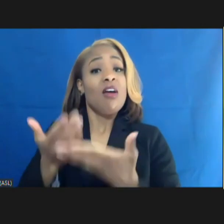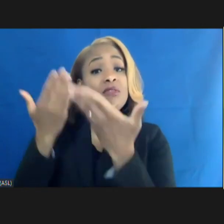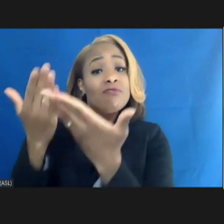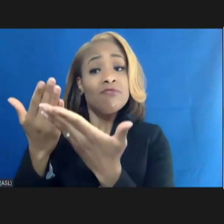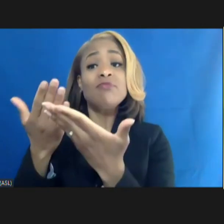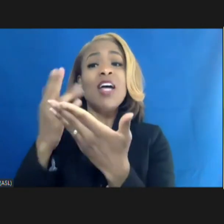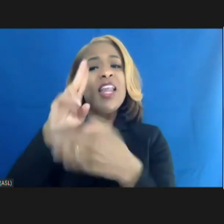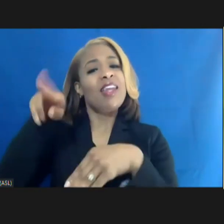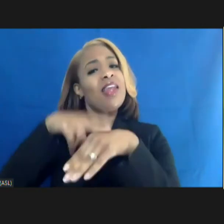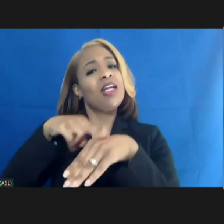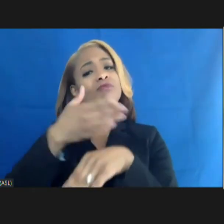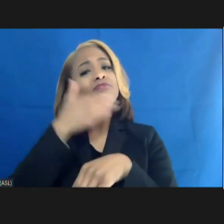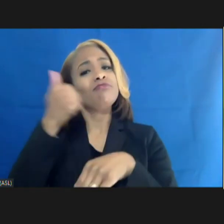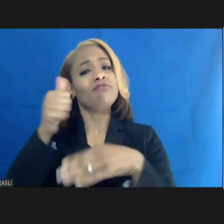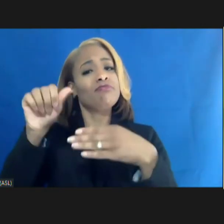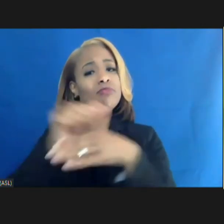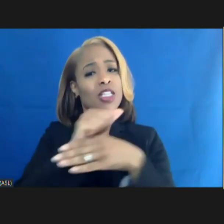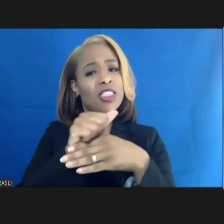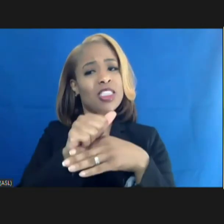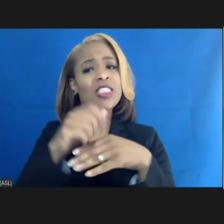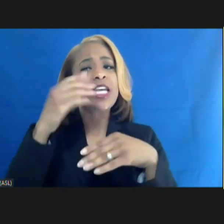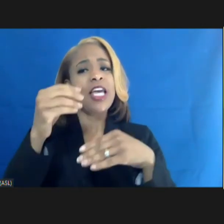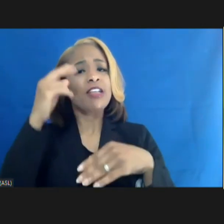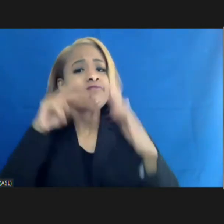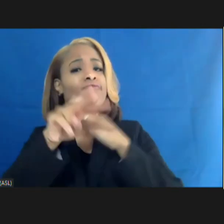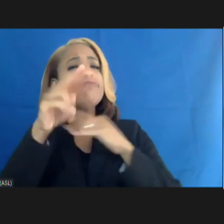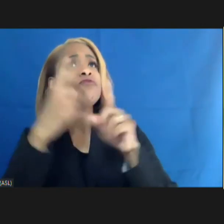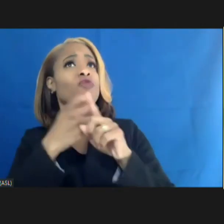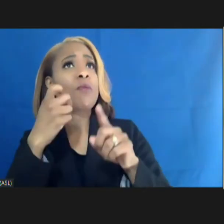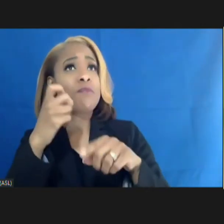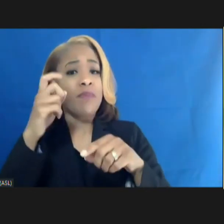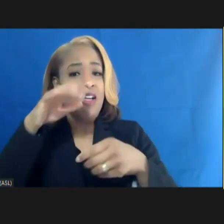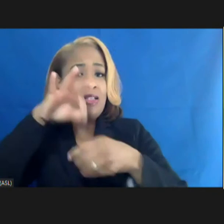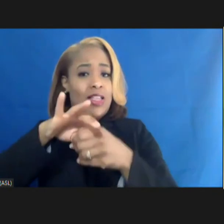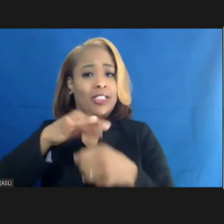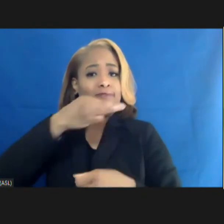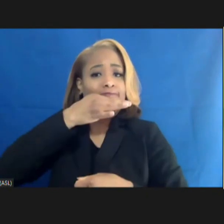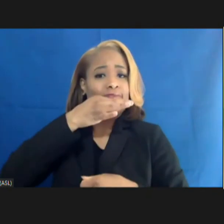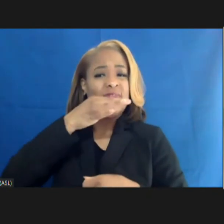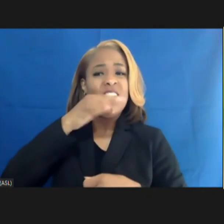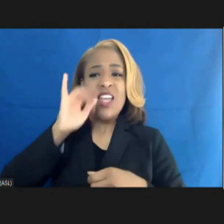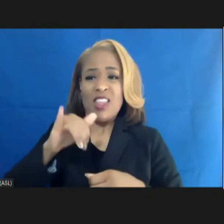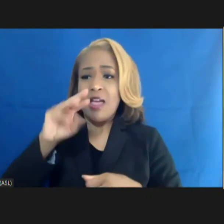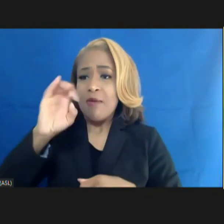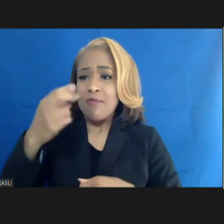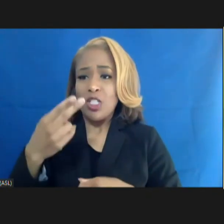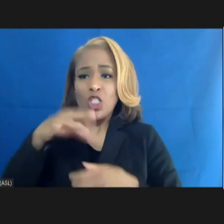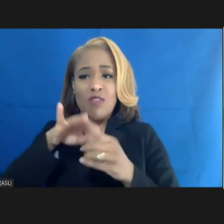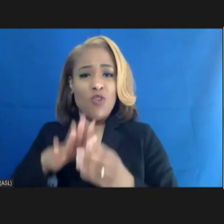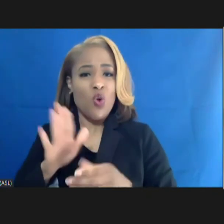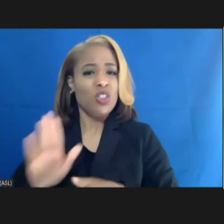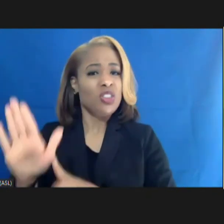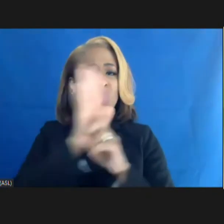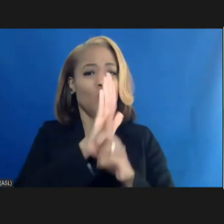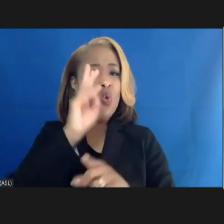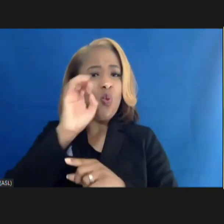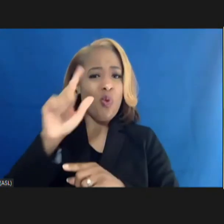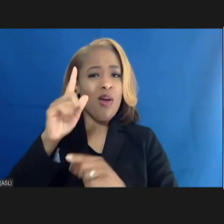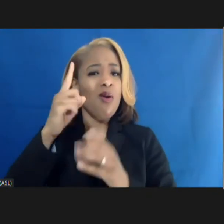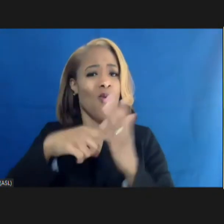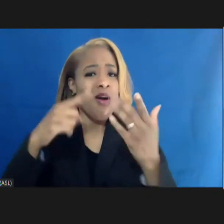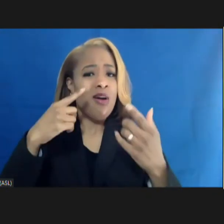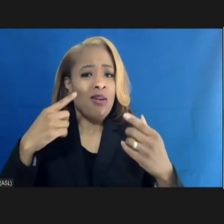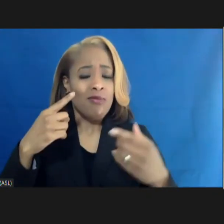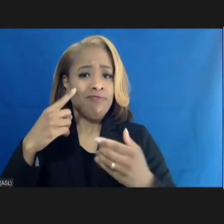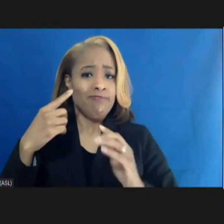best practices and the insights of election experts. It furthers the will Michigan voters demonstrated so clearly in 2018